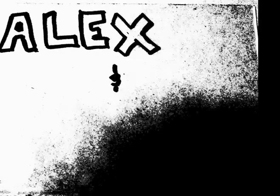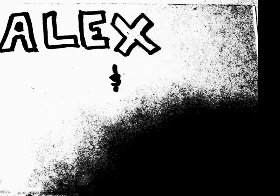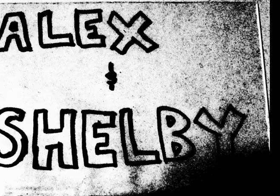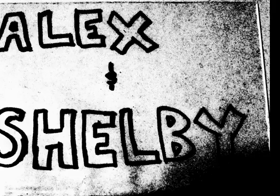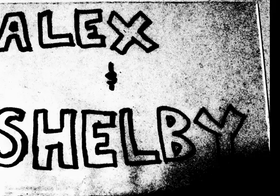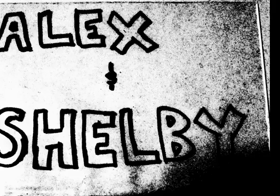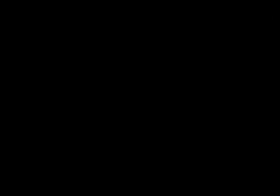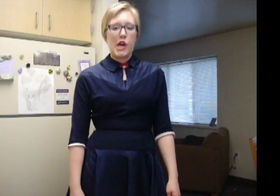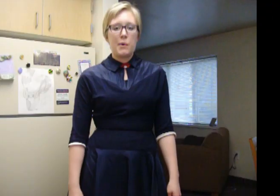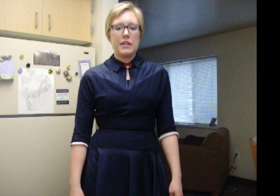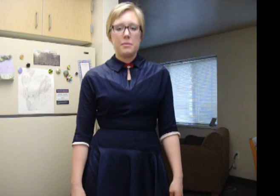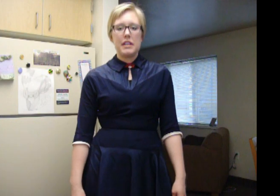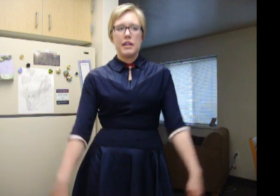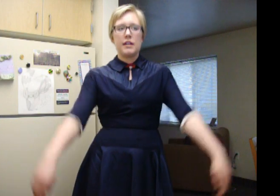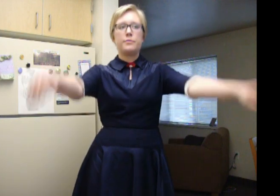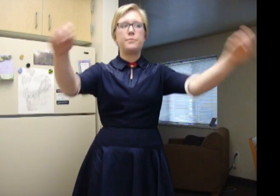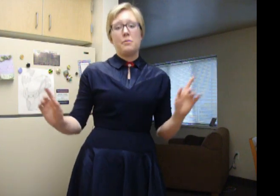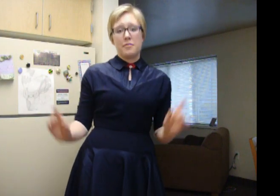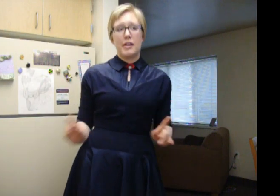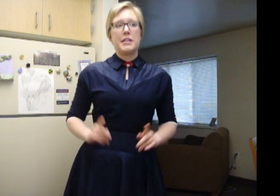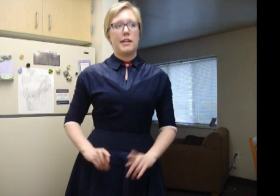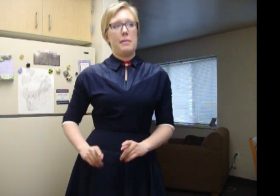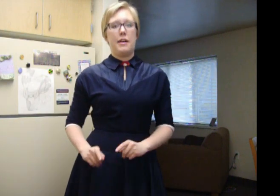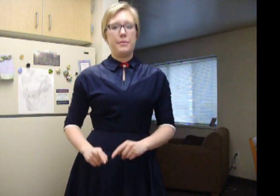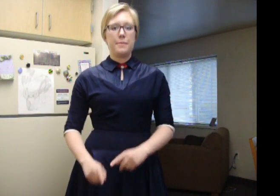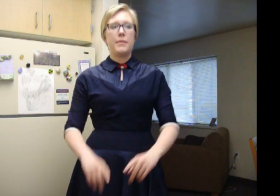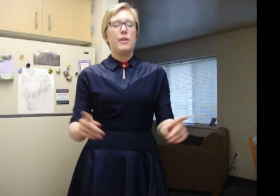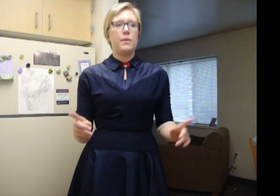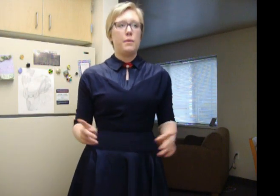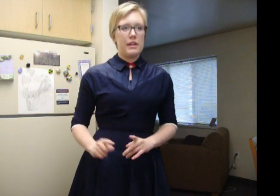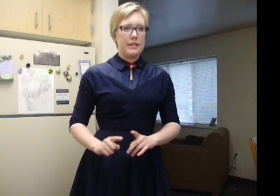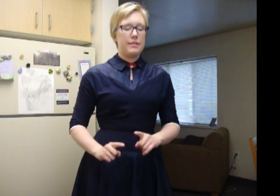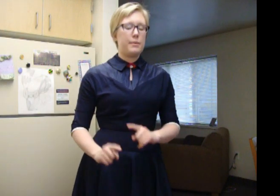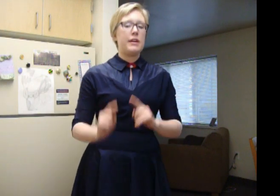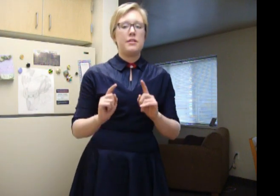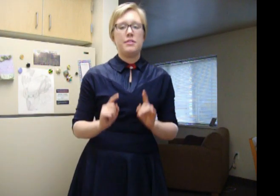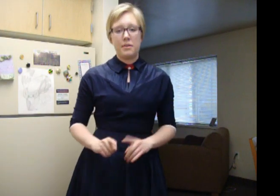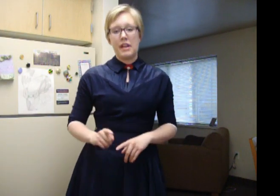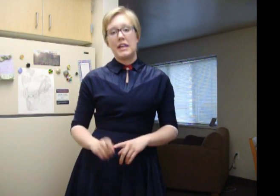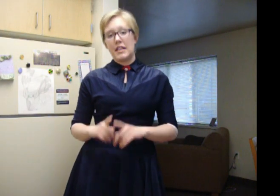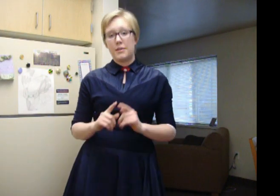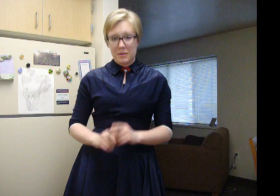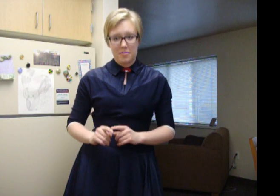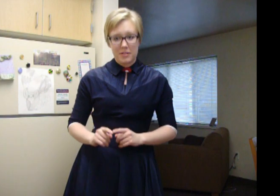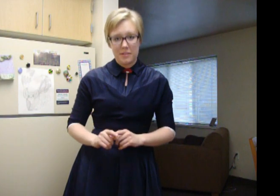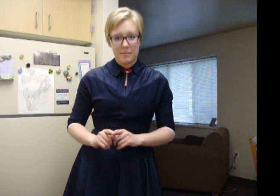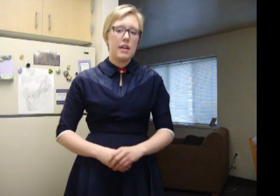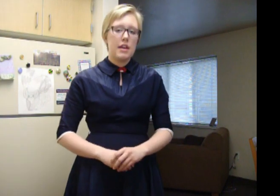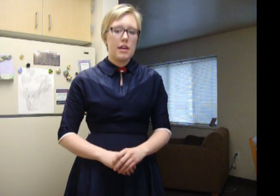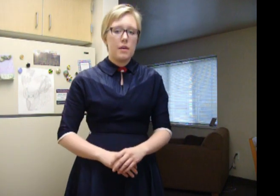Log Supplemental. So this week, I will finally talk about reasons why I don't like Taylor Swift.